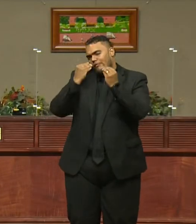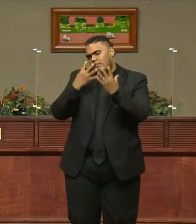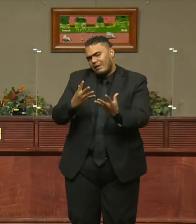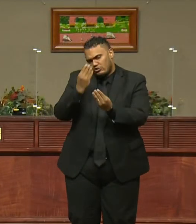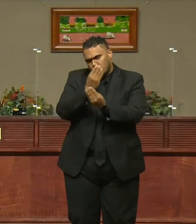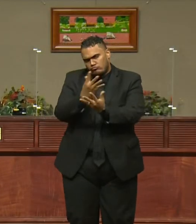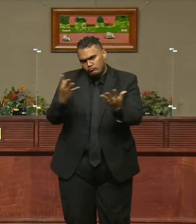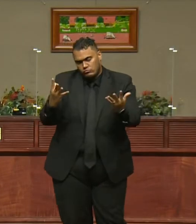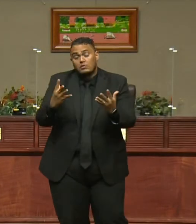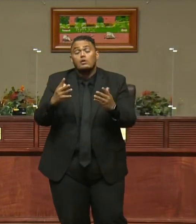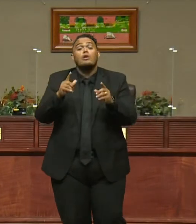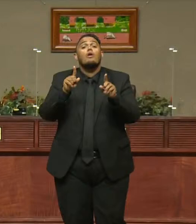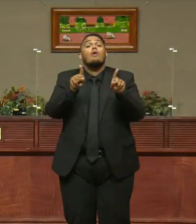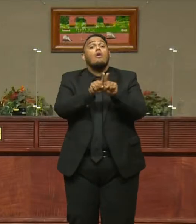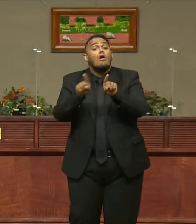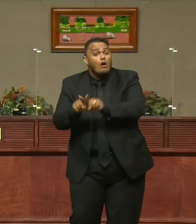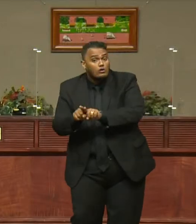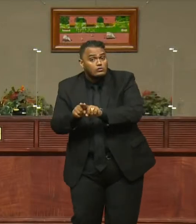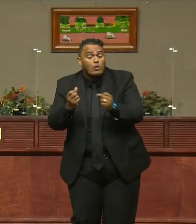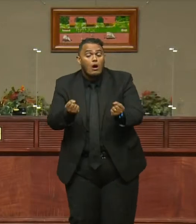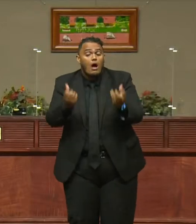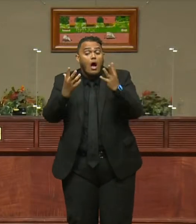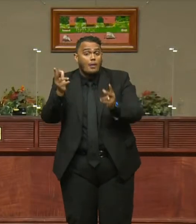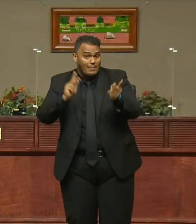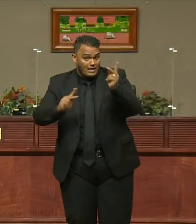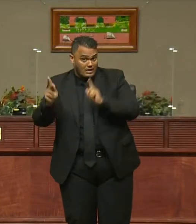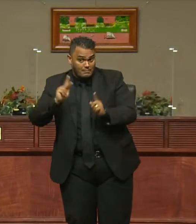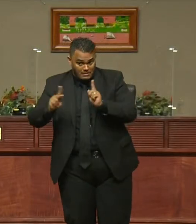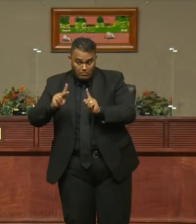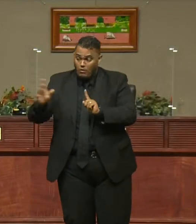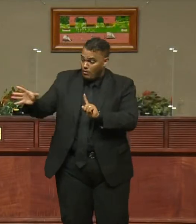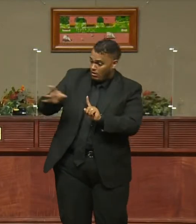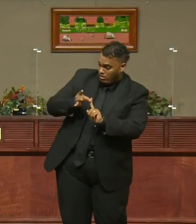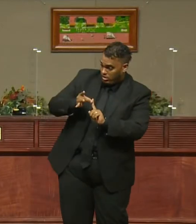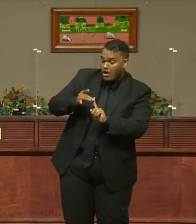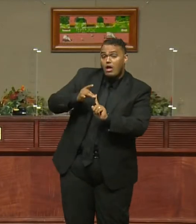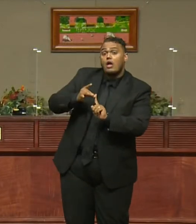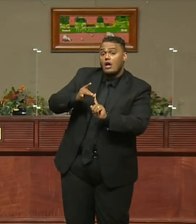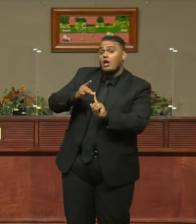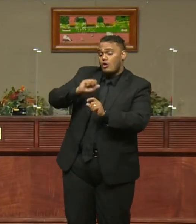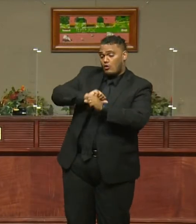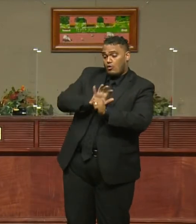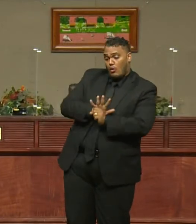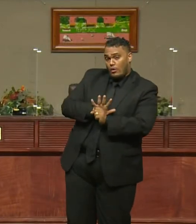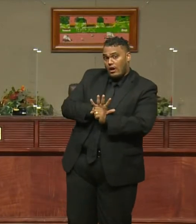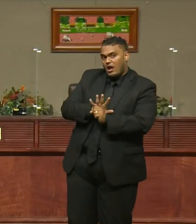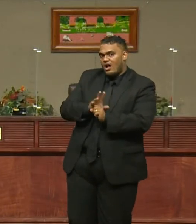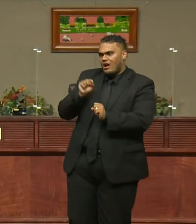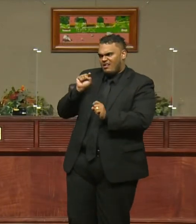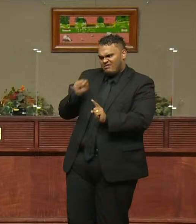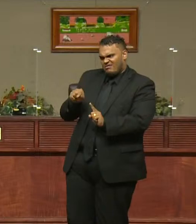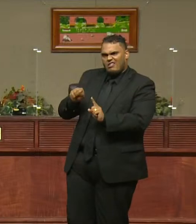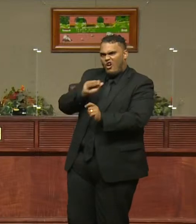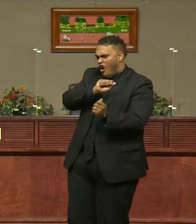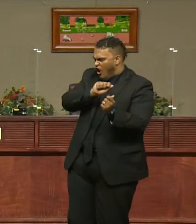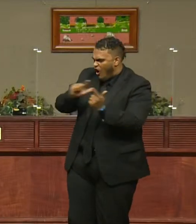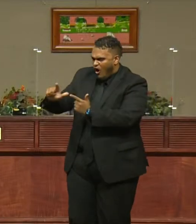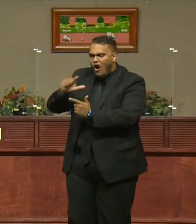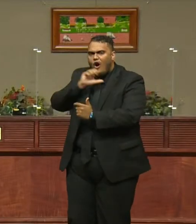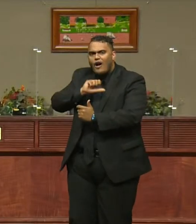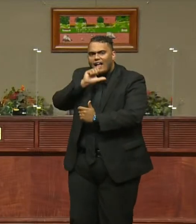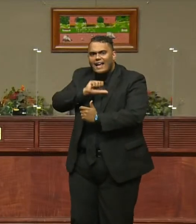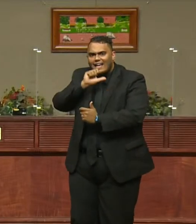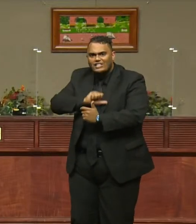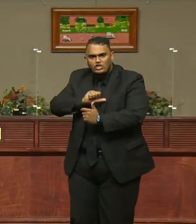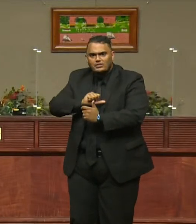the number of cases has declined in all ages, although younger segment of the population continue to be